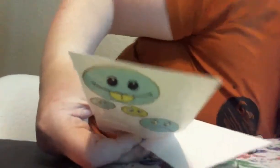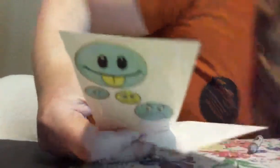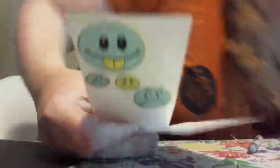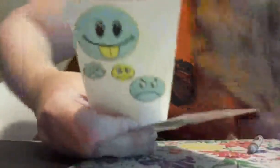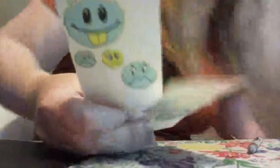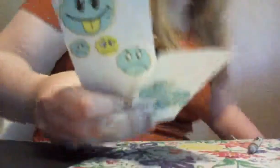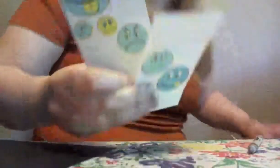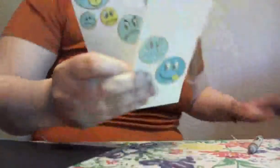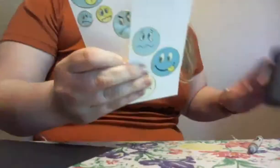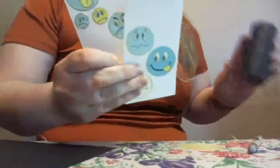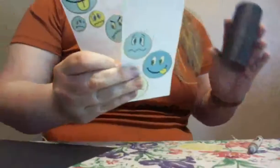Alright.